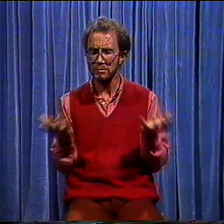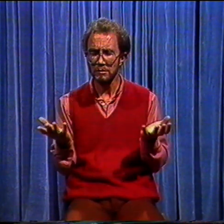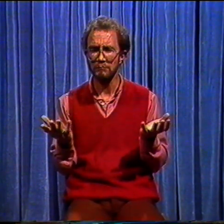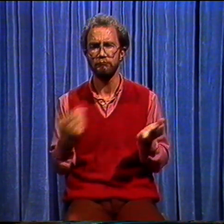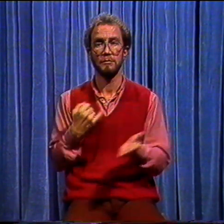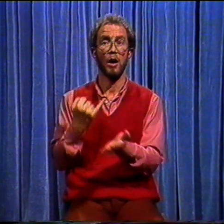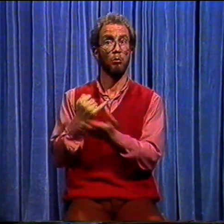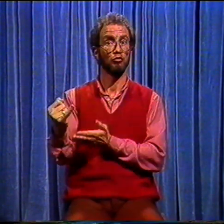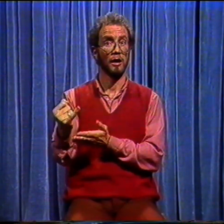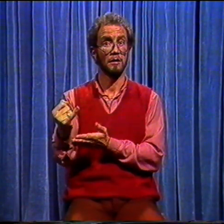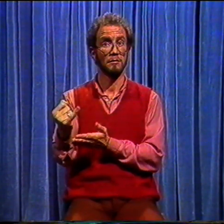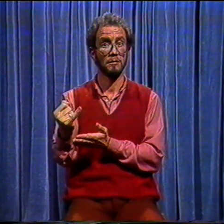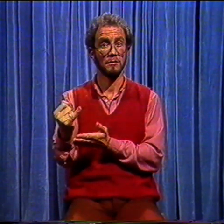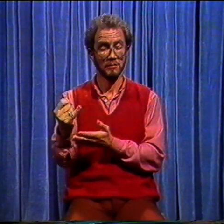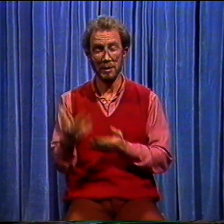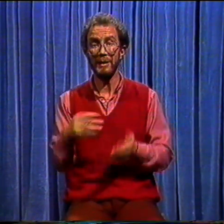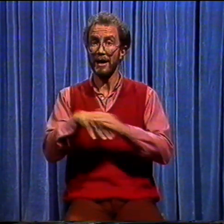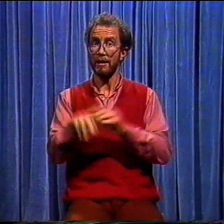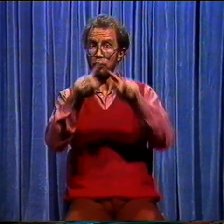cheeks, but in the graphic